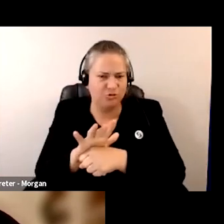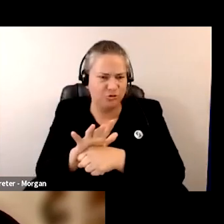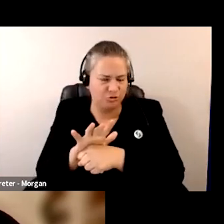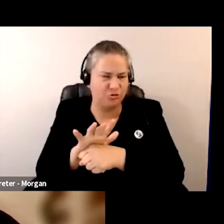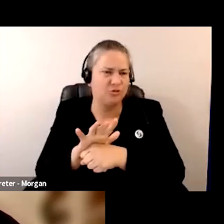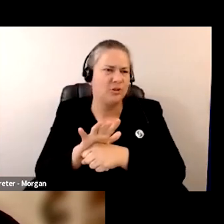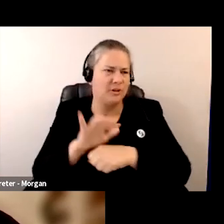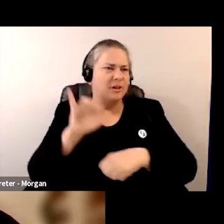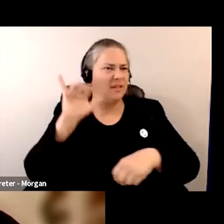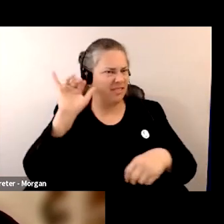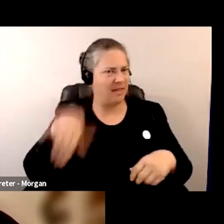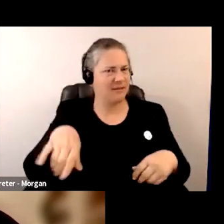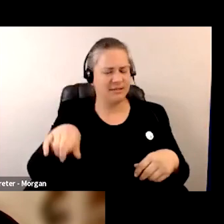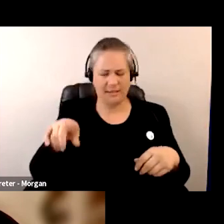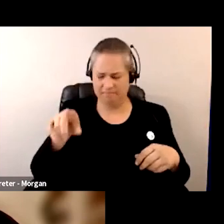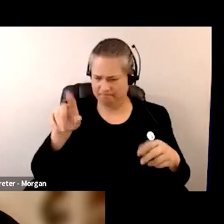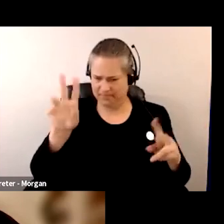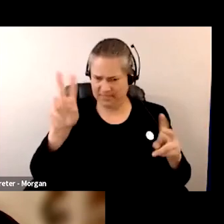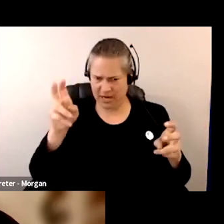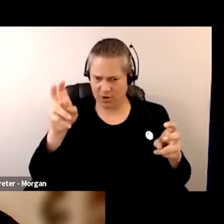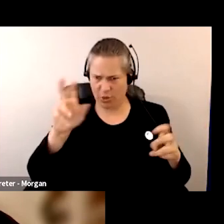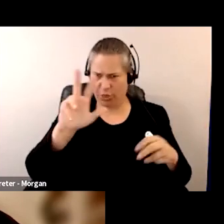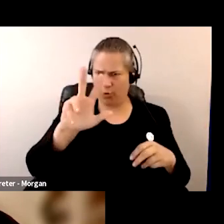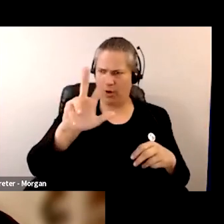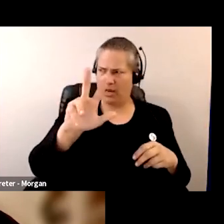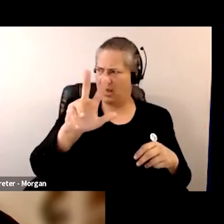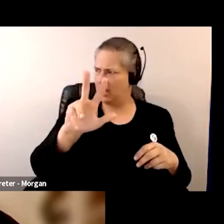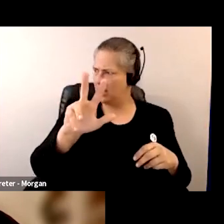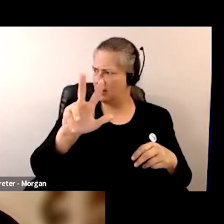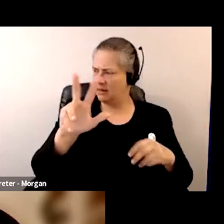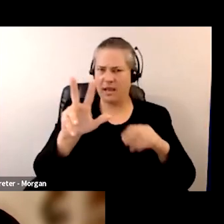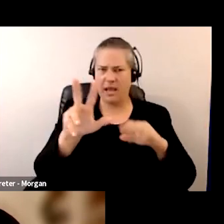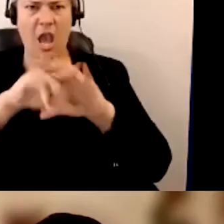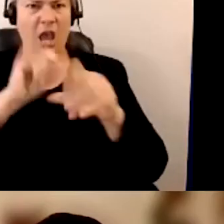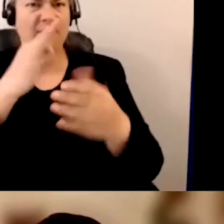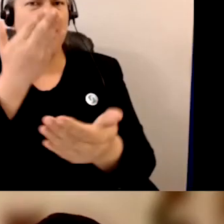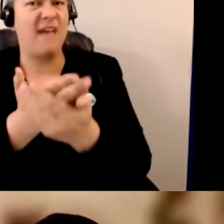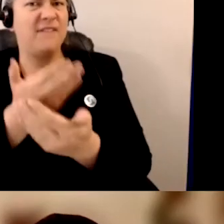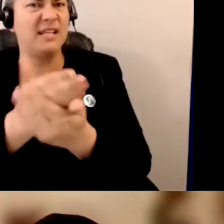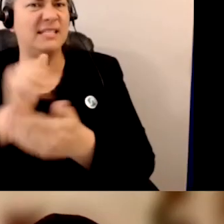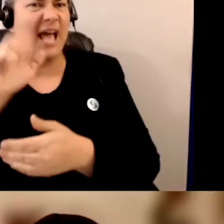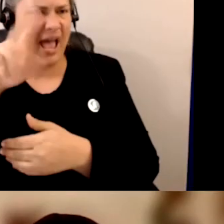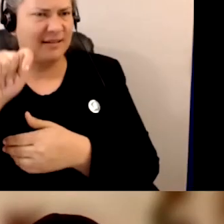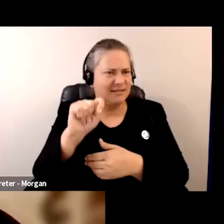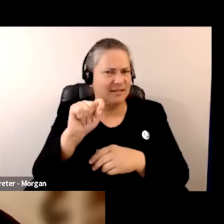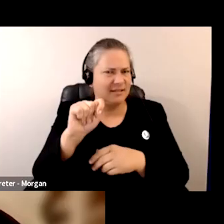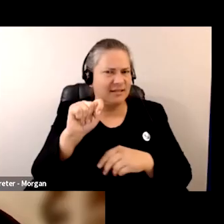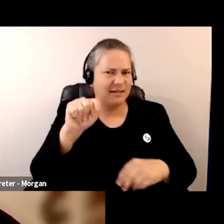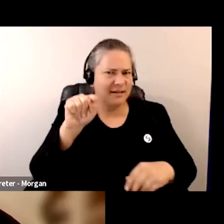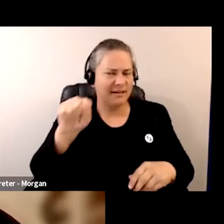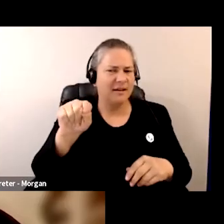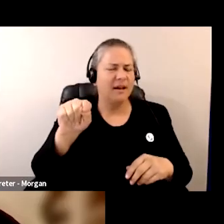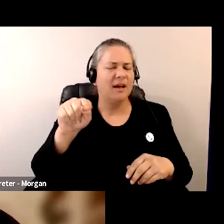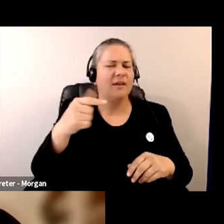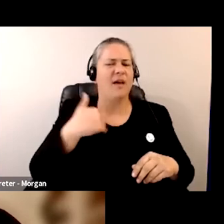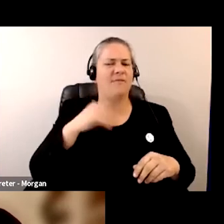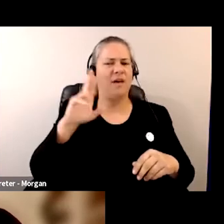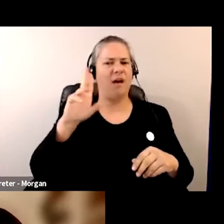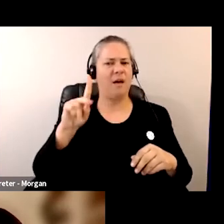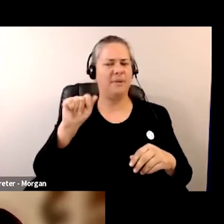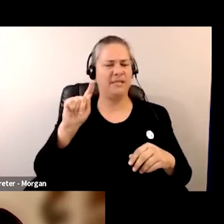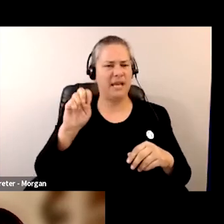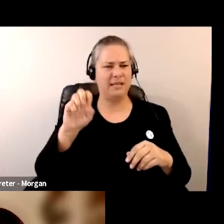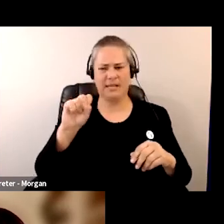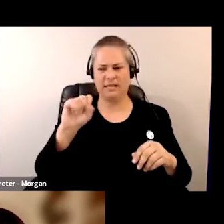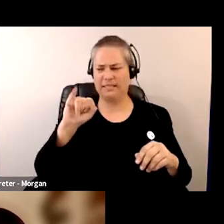that's really what Title III is out of the Evidence Act. That SIPC pledge updates